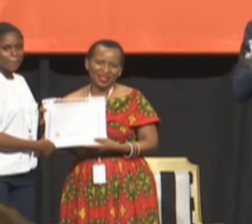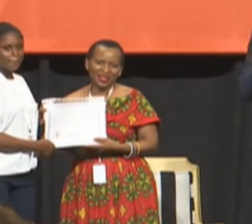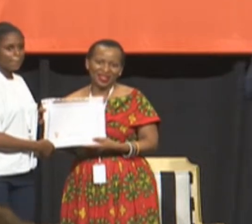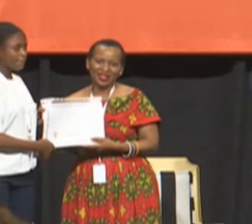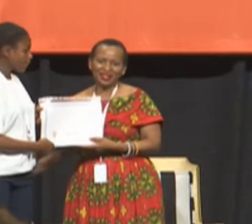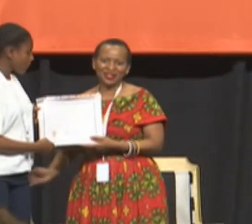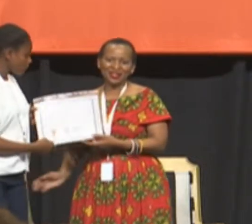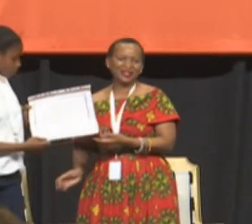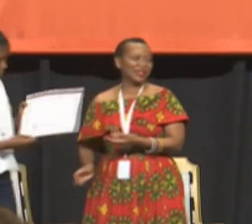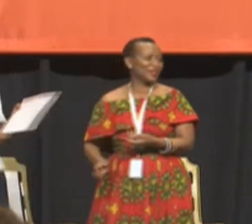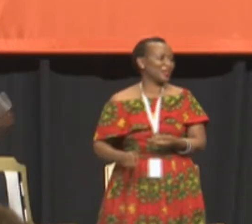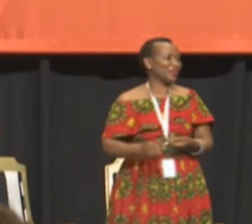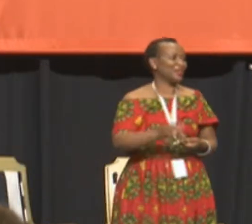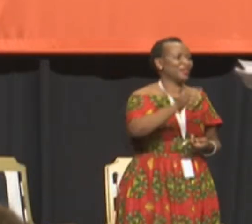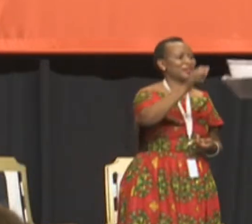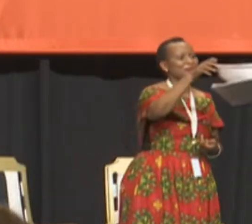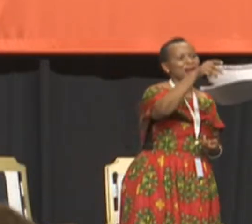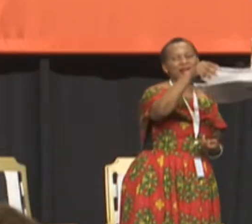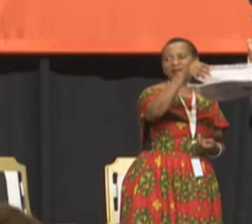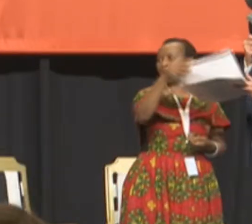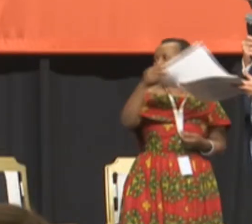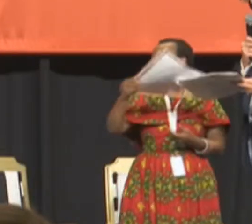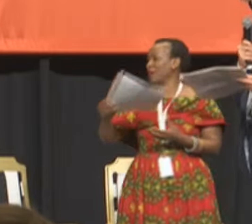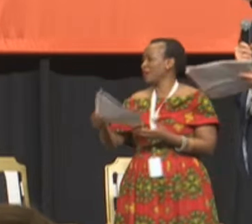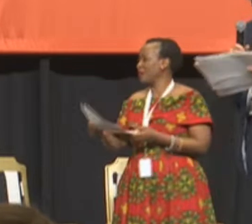Trolohelo Malepe.